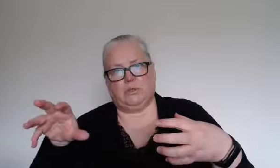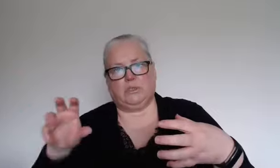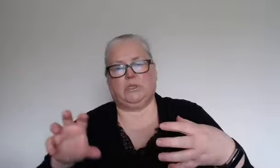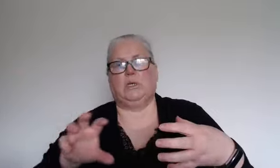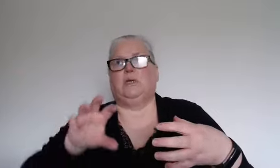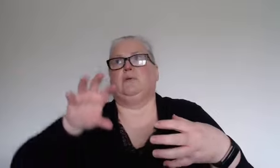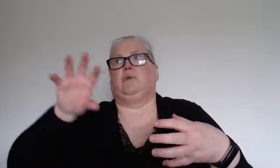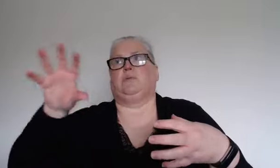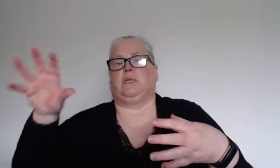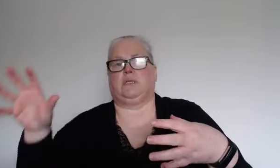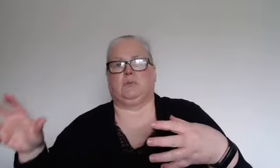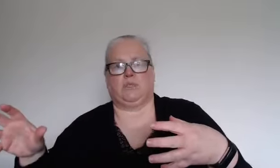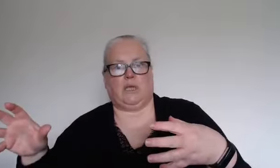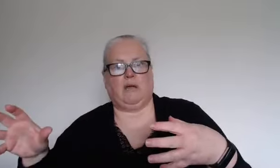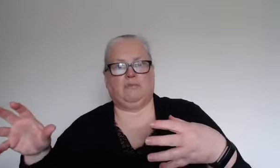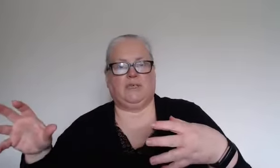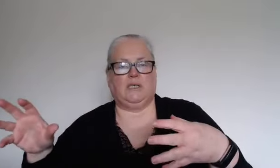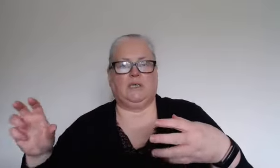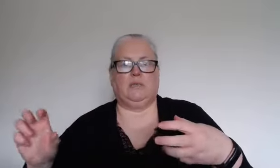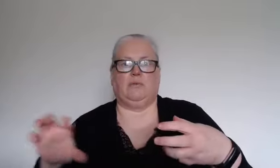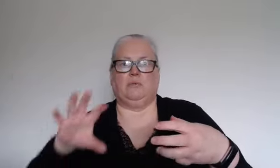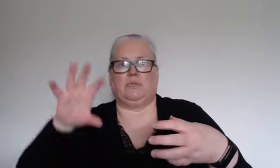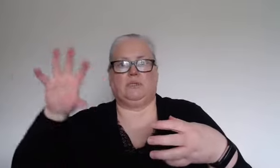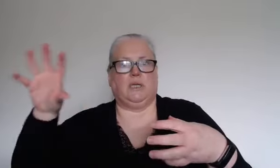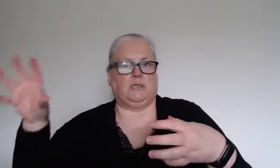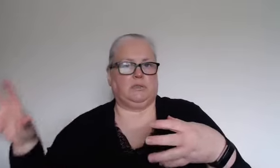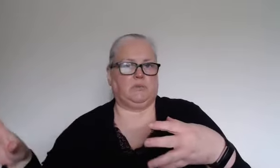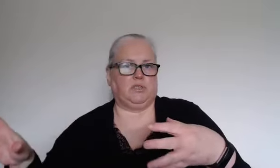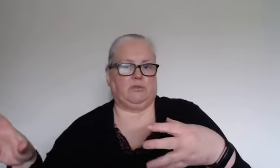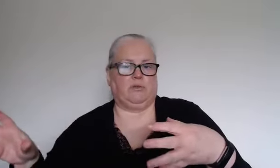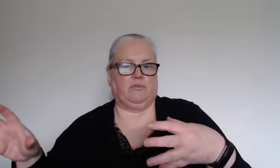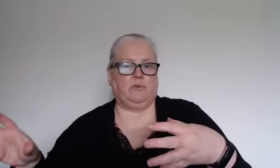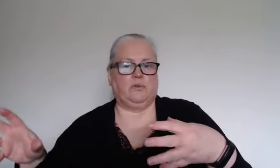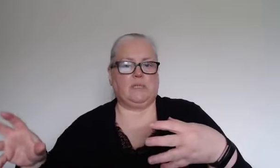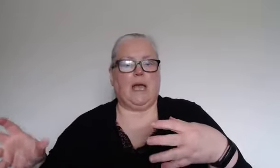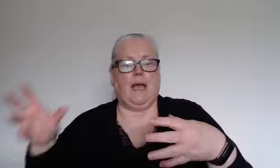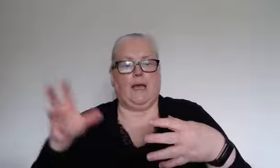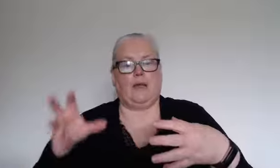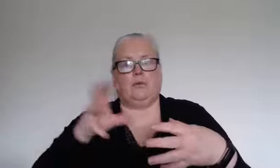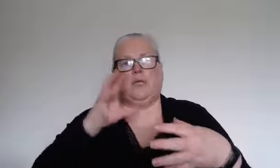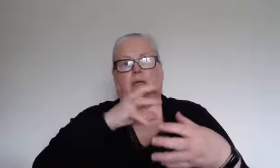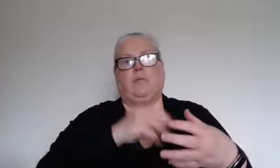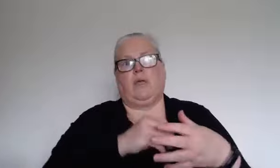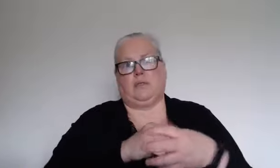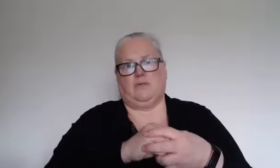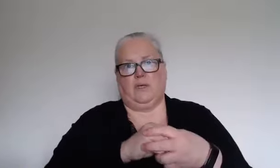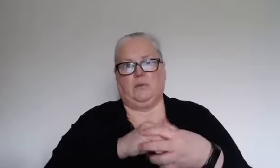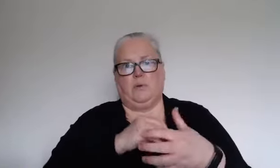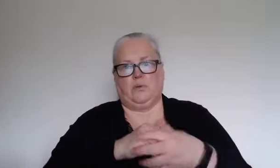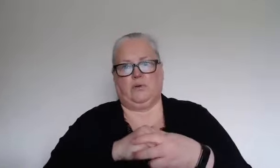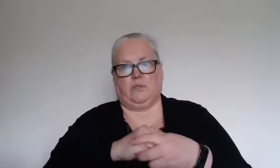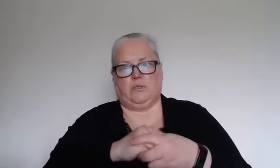much, if I'm taking too much caffeine, if I'm eating too much sugary foods, how they can make us feel when we're already